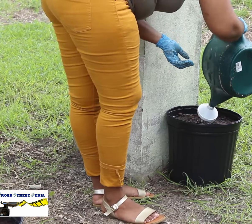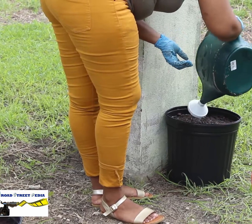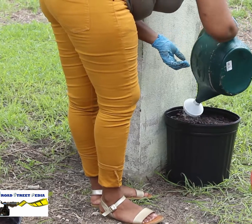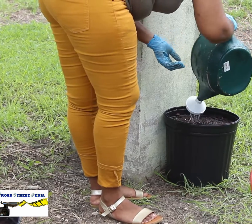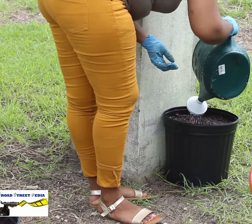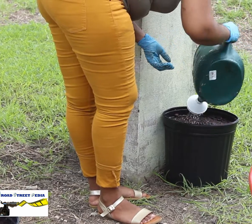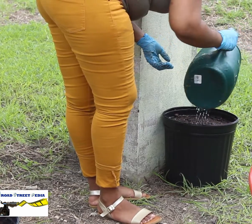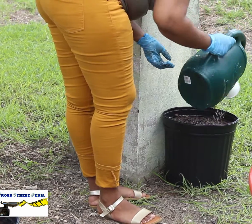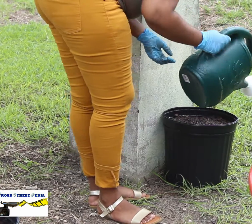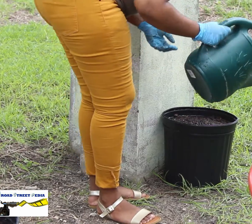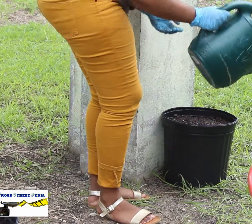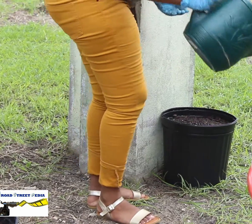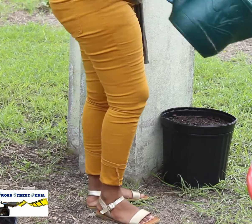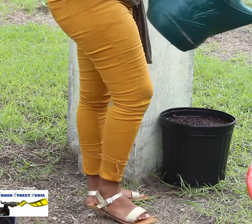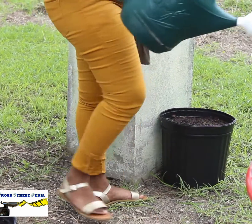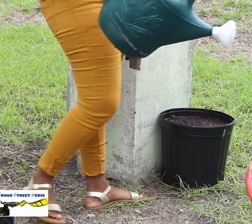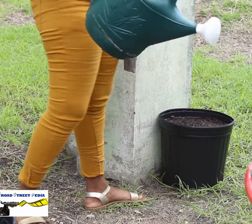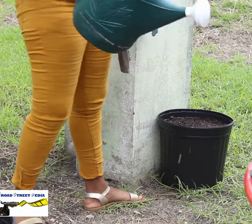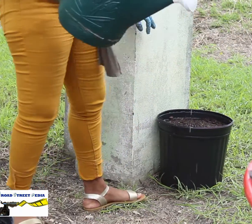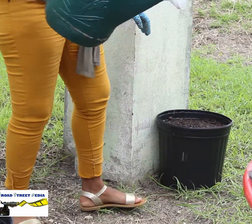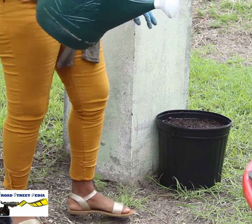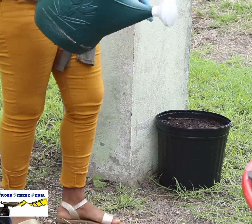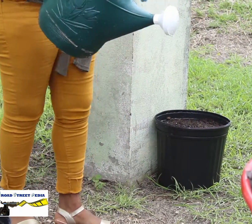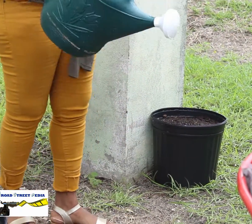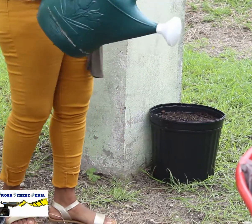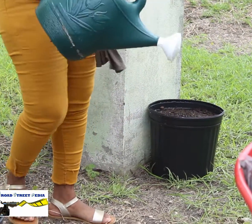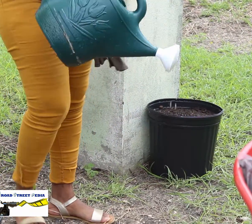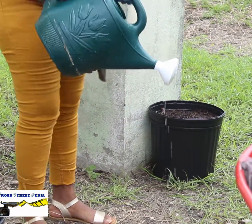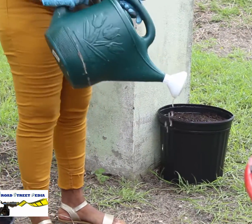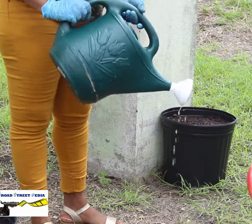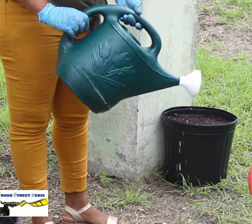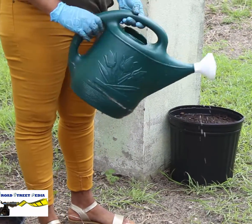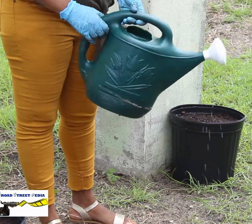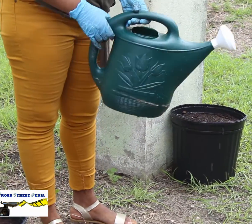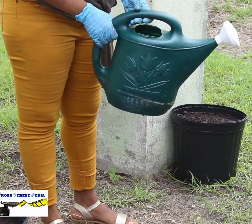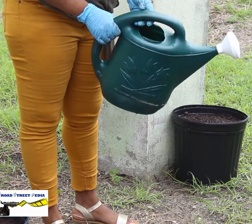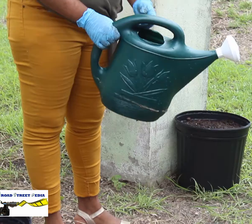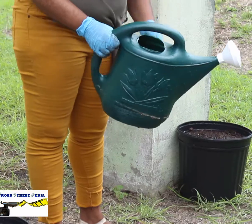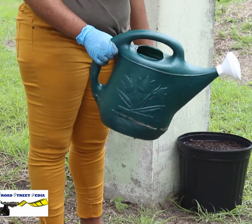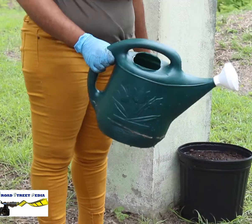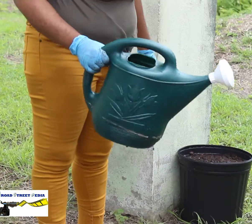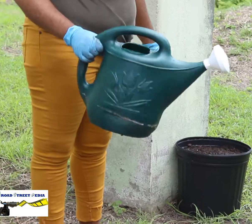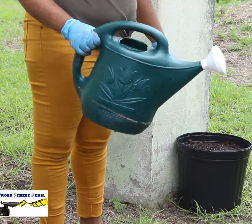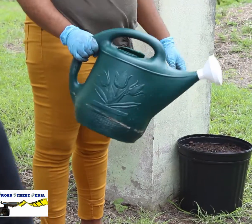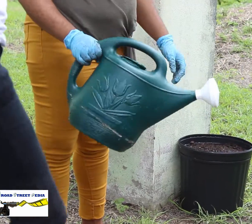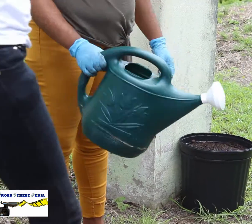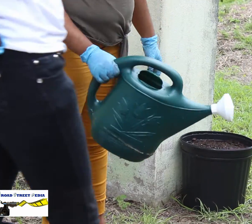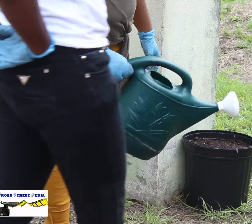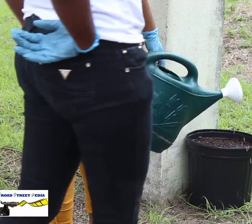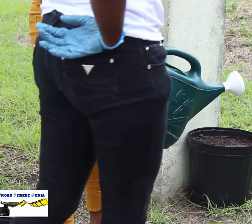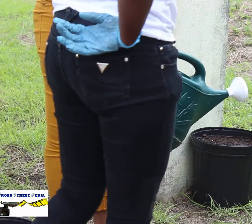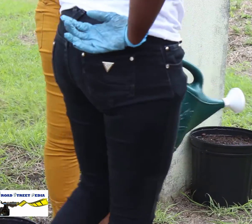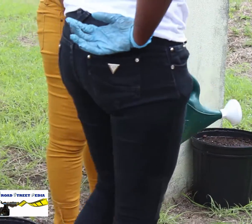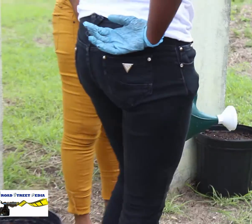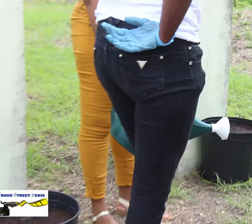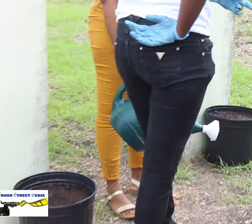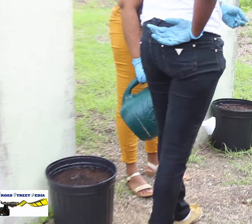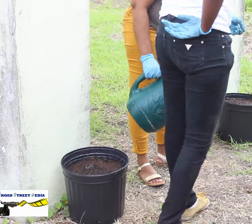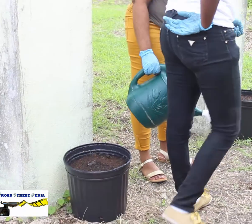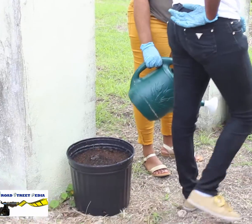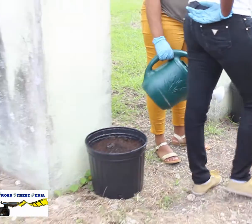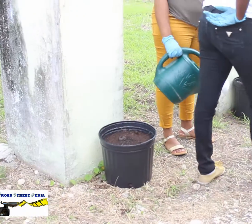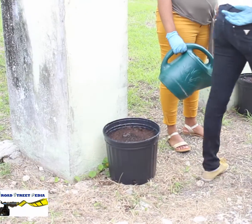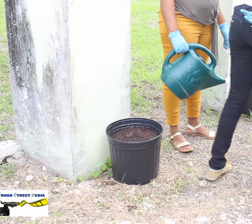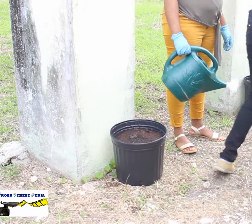to not share? But it's gonna probably be me. Yeah, we gotta get going right. Yeah. We gotta bring these plants to fruition. Yeah, we're